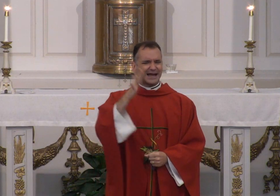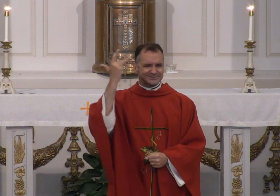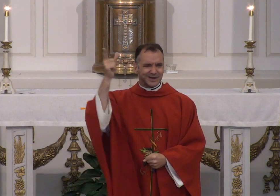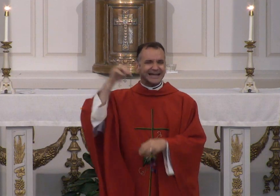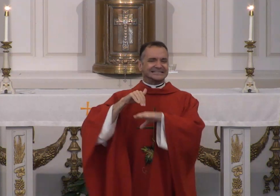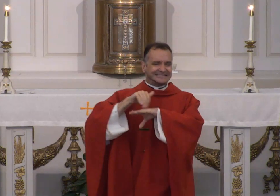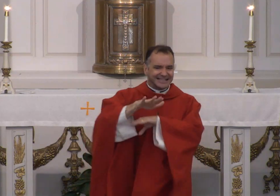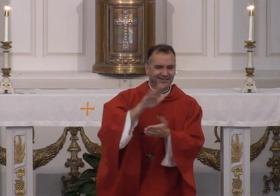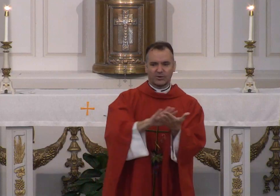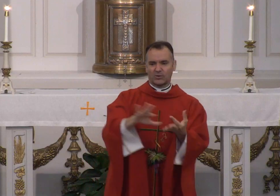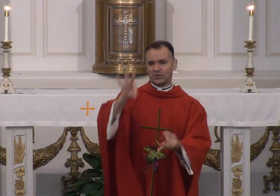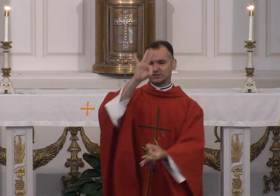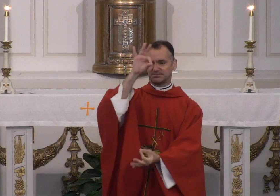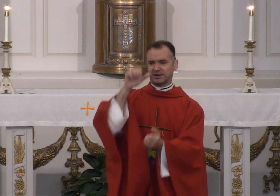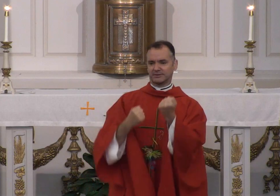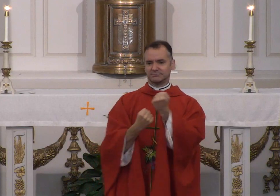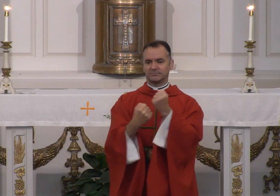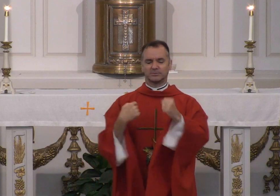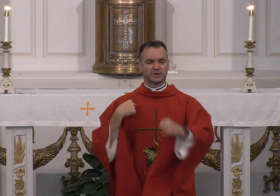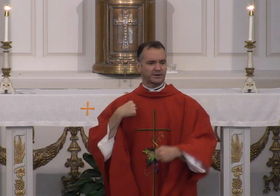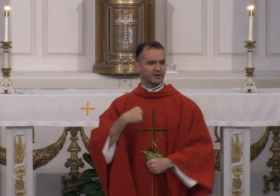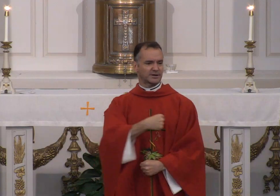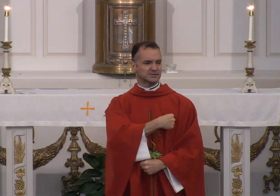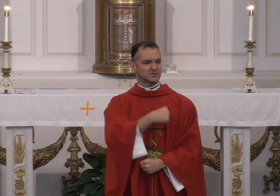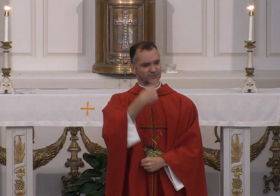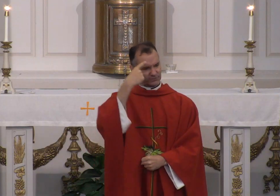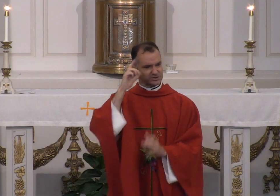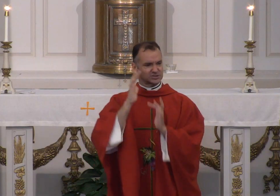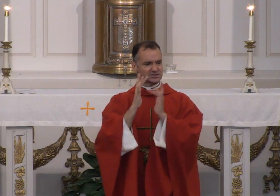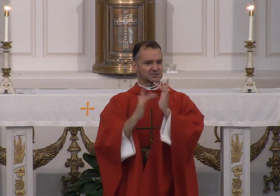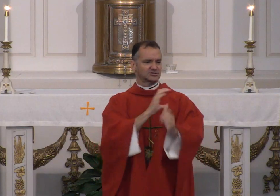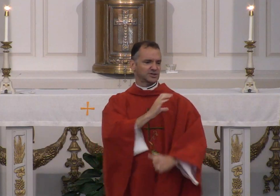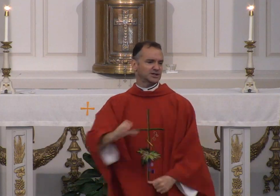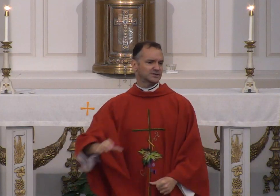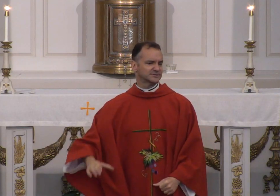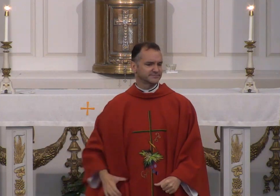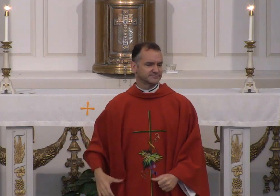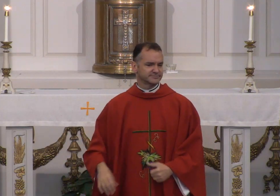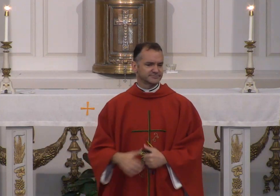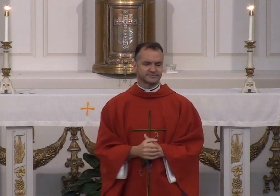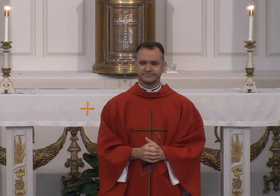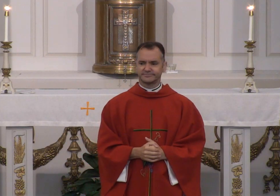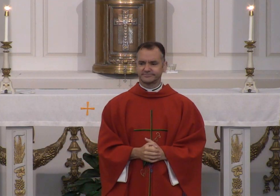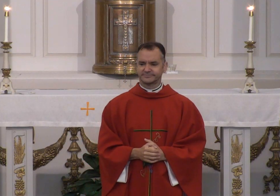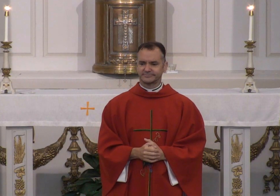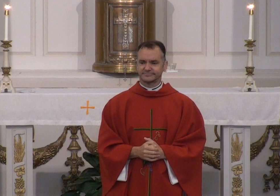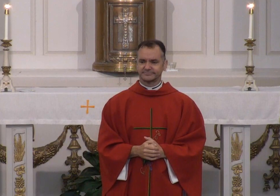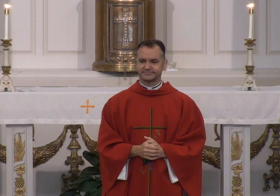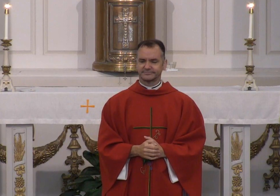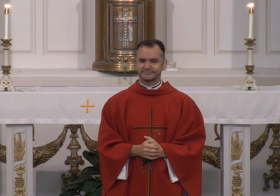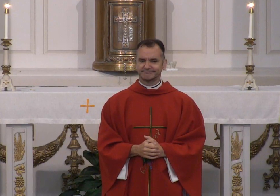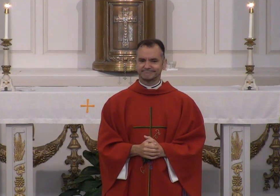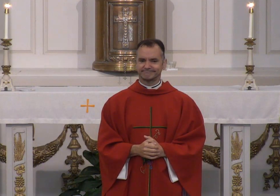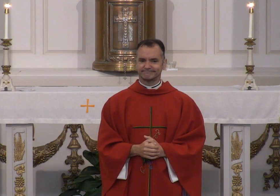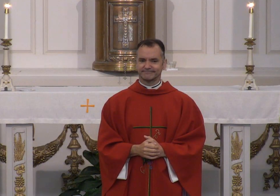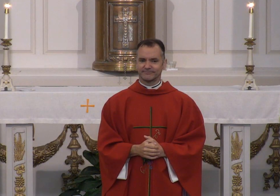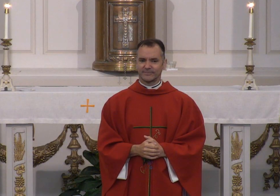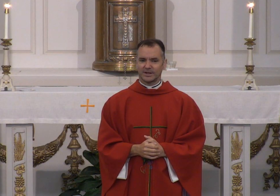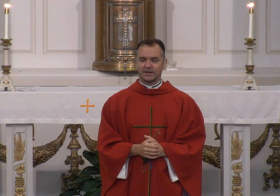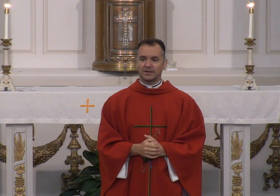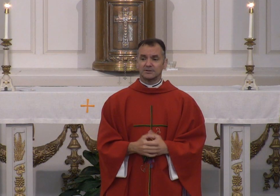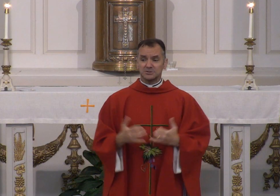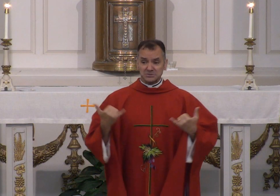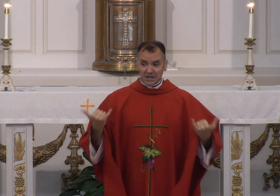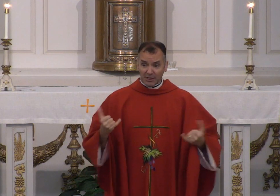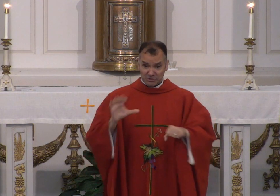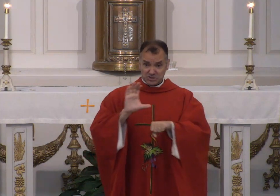God loves us so much, and that is why he gave us the Holy Spirit to be with us always through his Son, Jesus